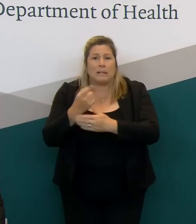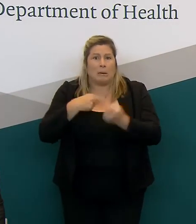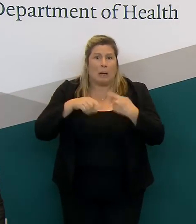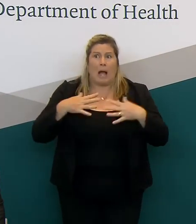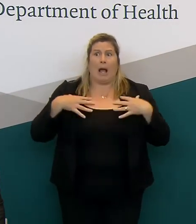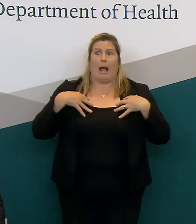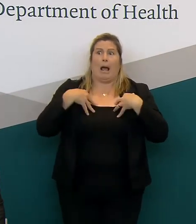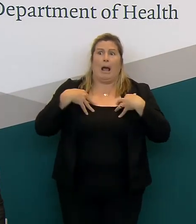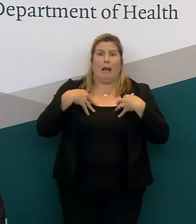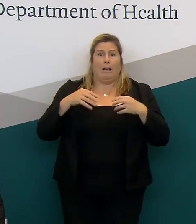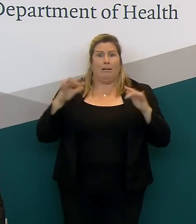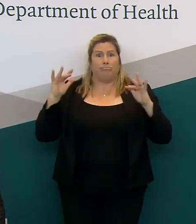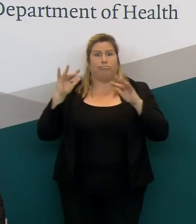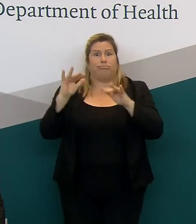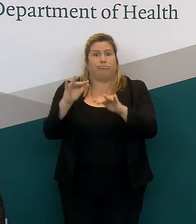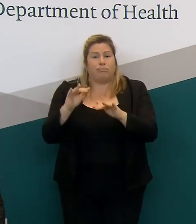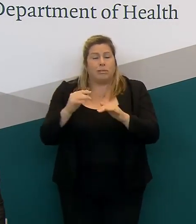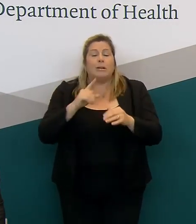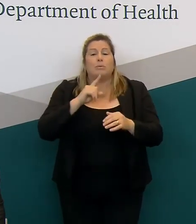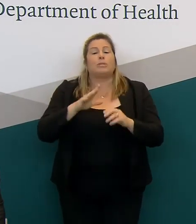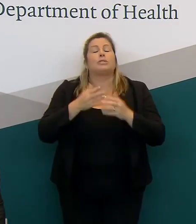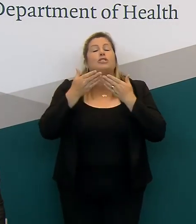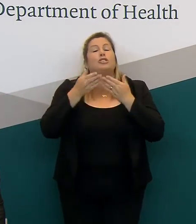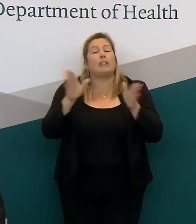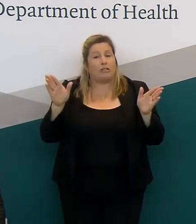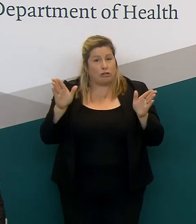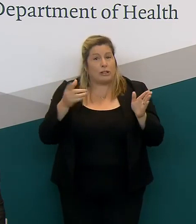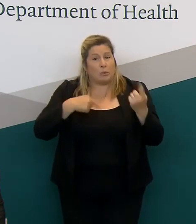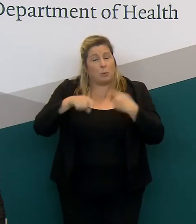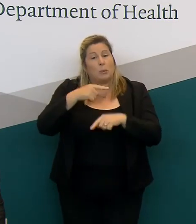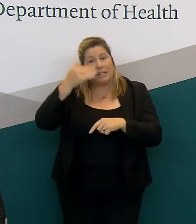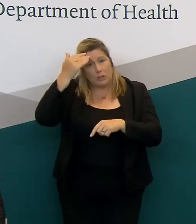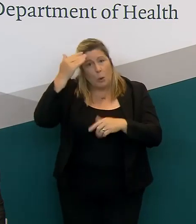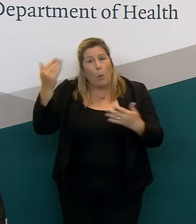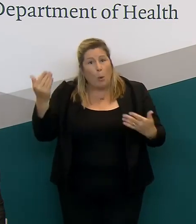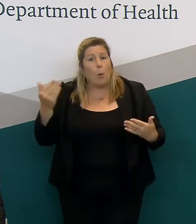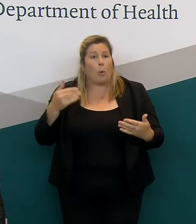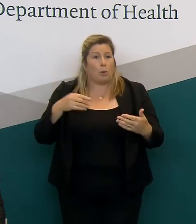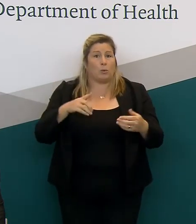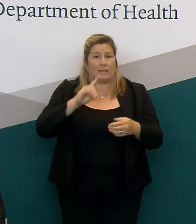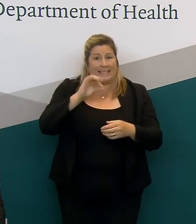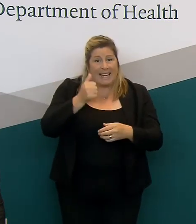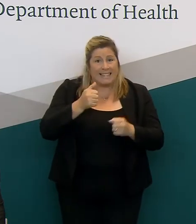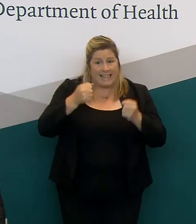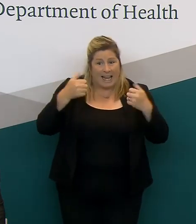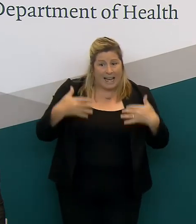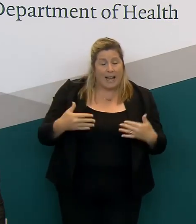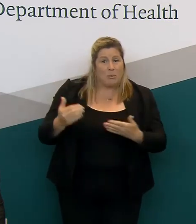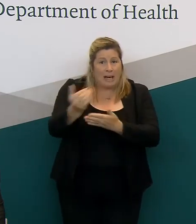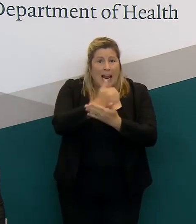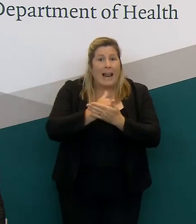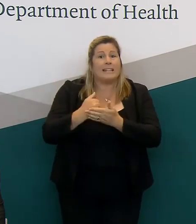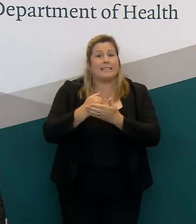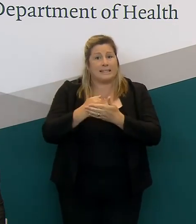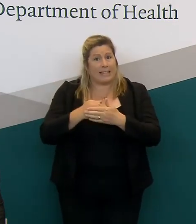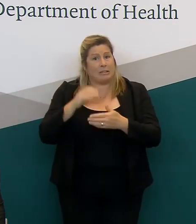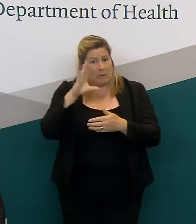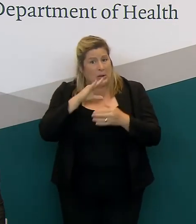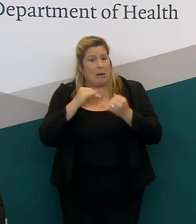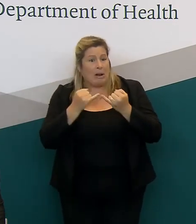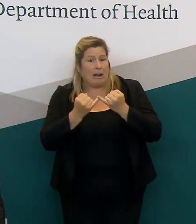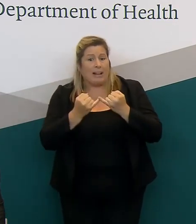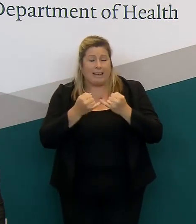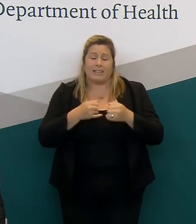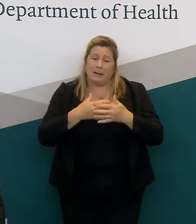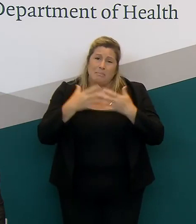for concern in general terms of behaviour. So we know the good data on this, obviously, but anecdotally, we all know probably from our